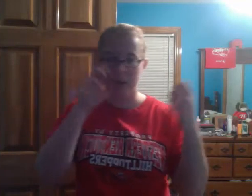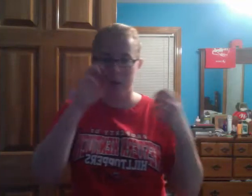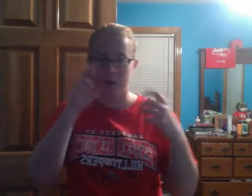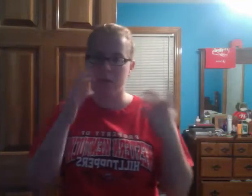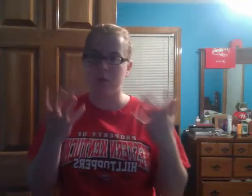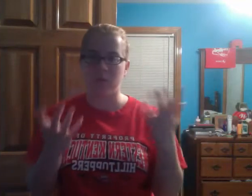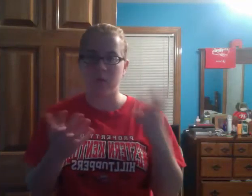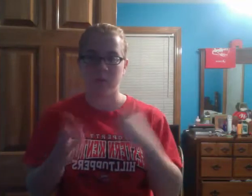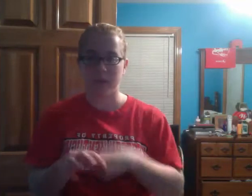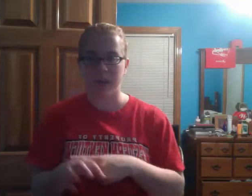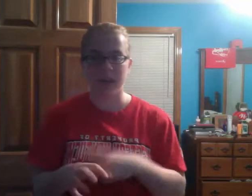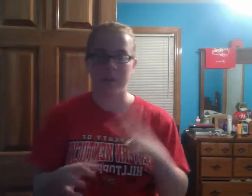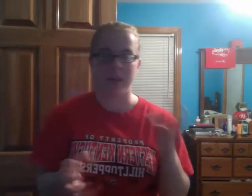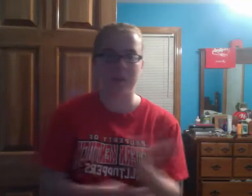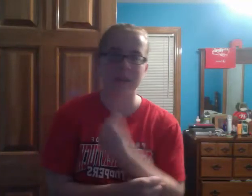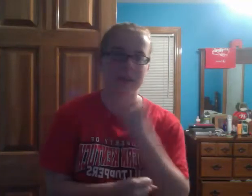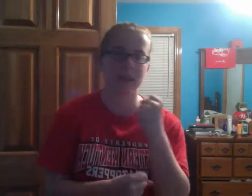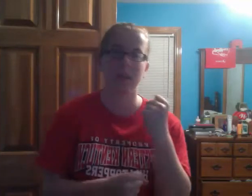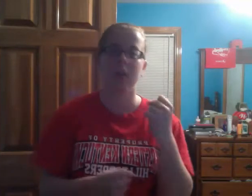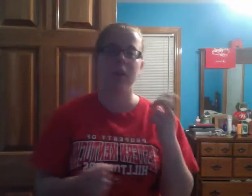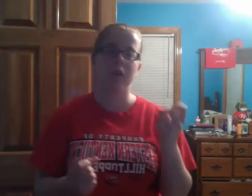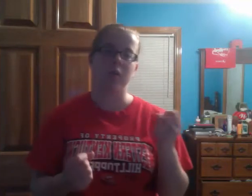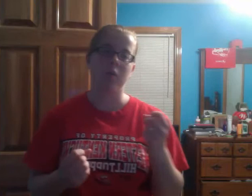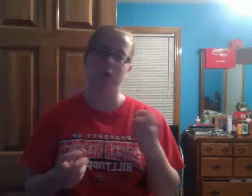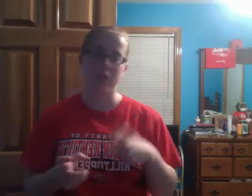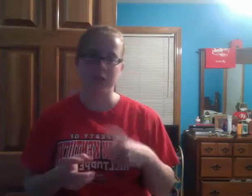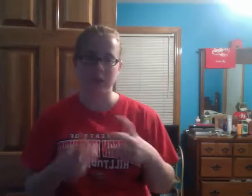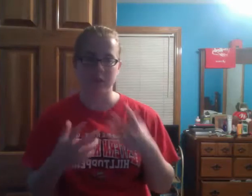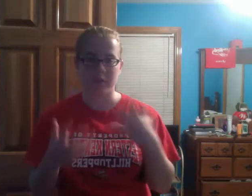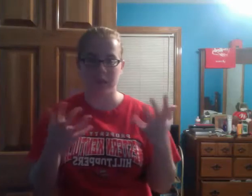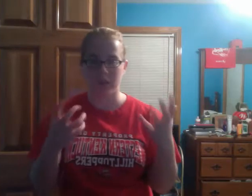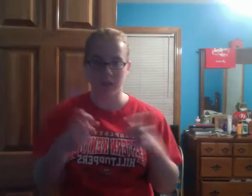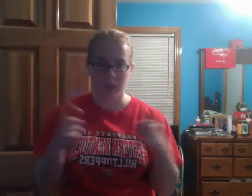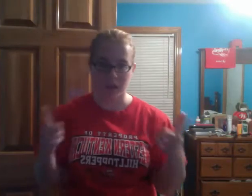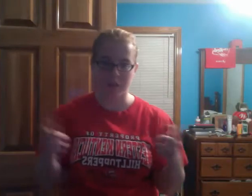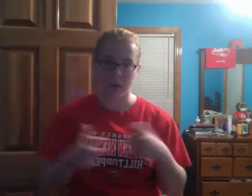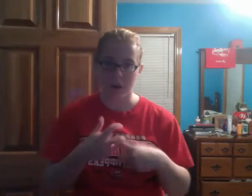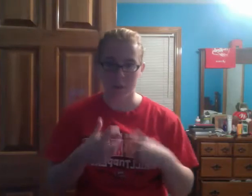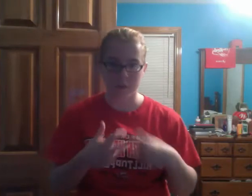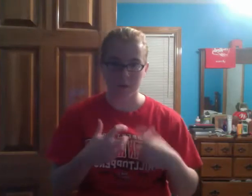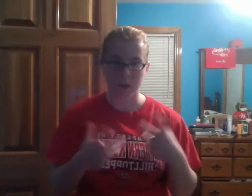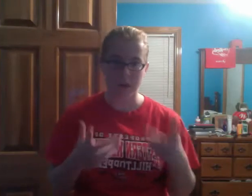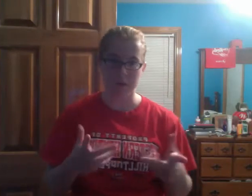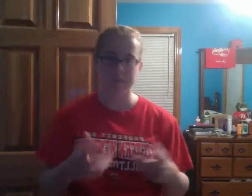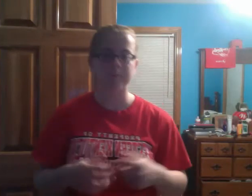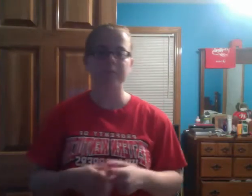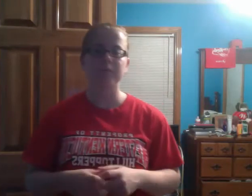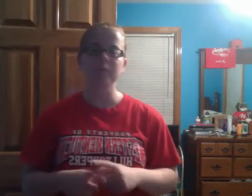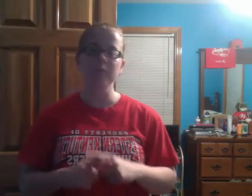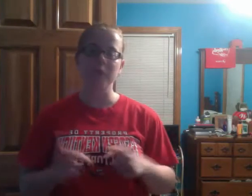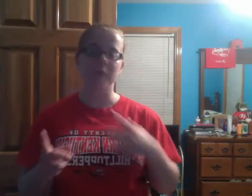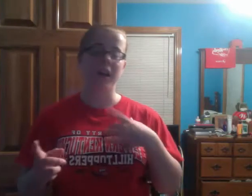on what time and they miss it, or there seems to be a lot of problems with that. But I